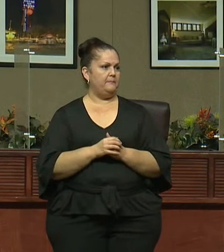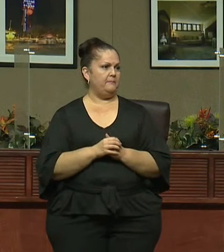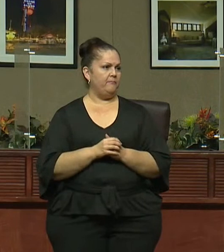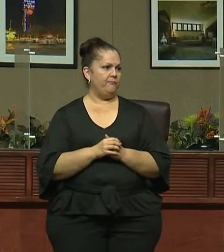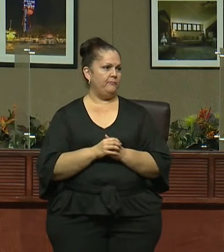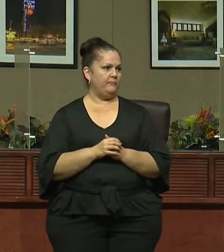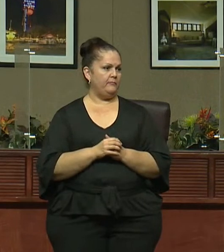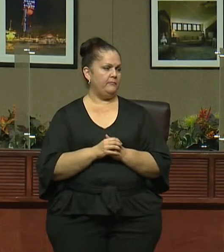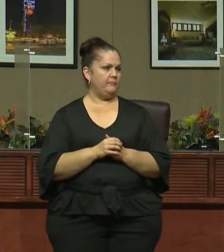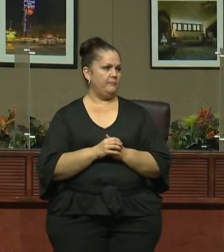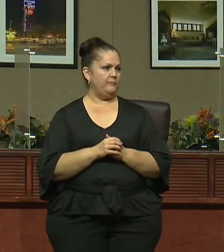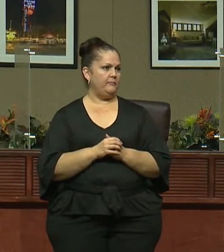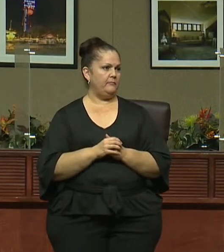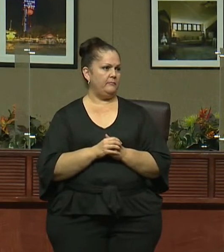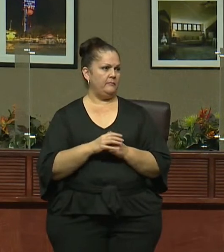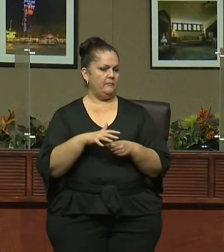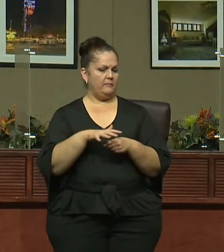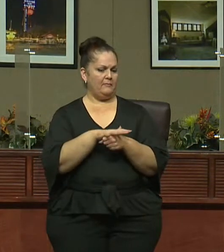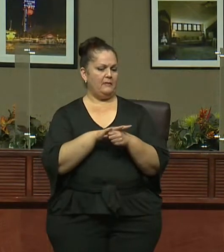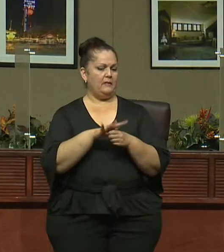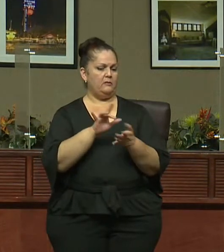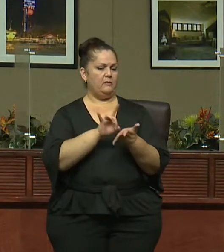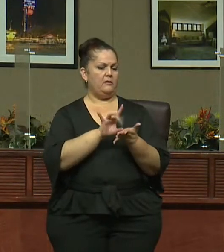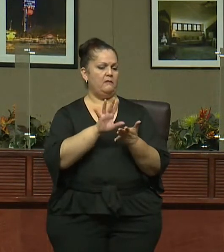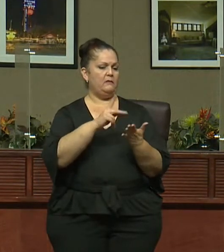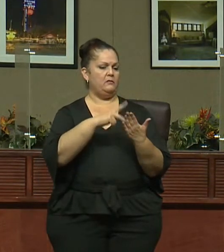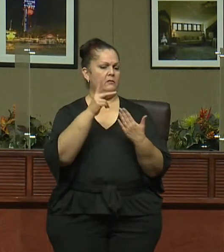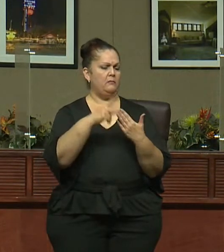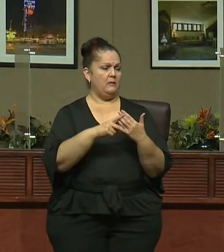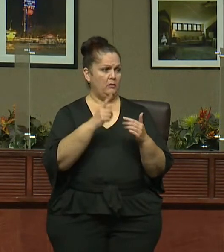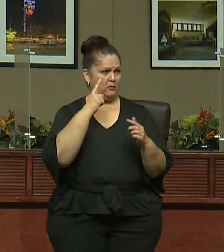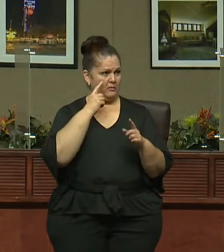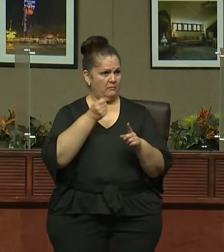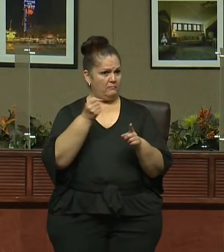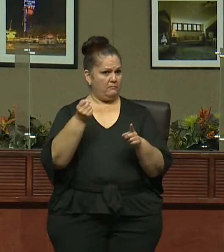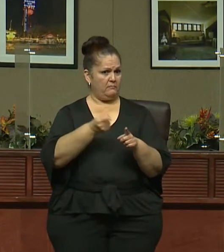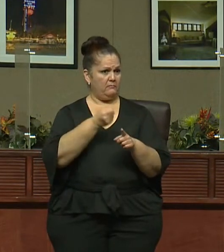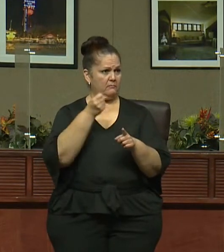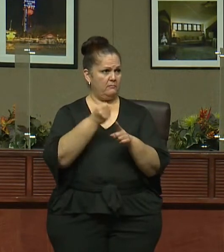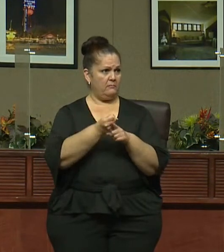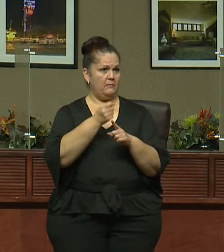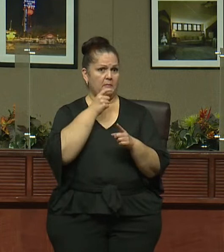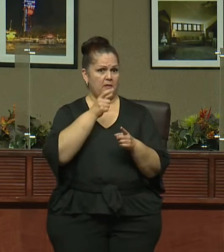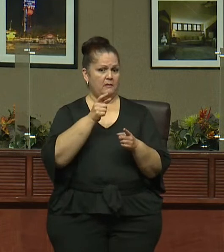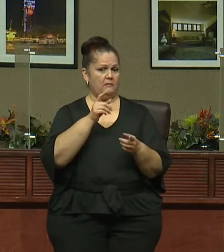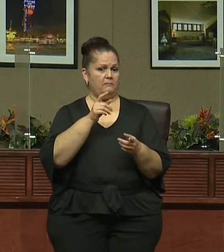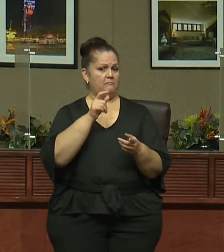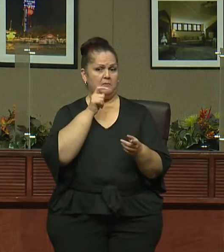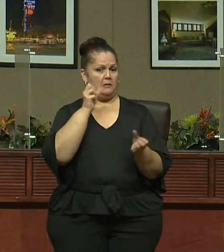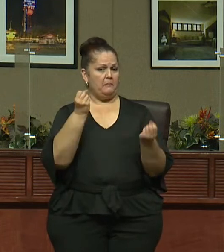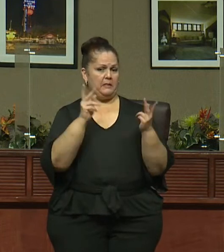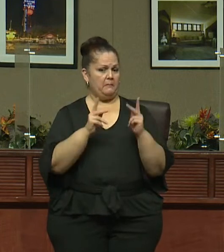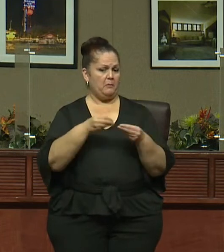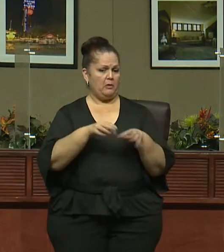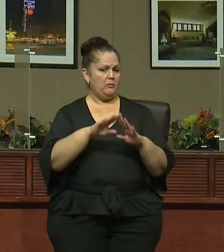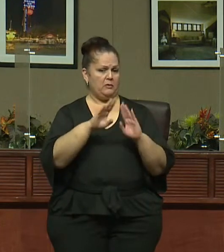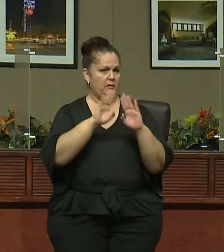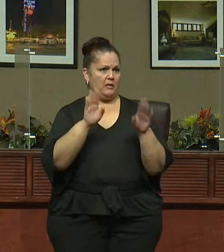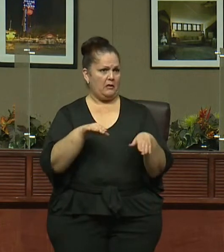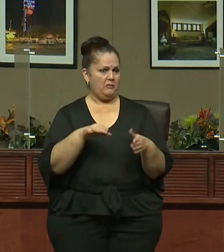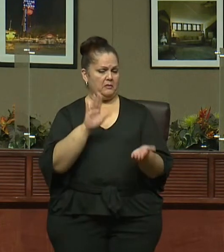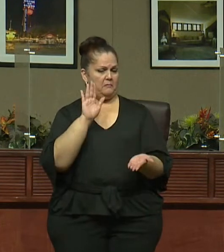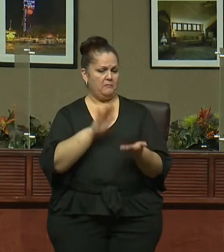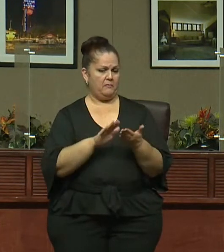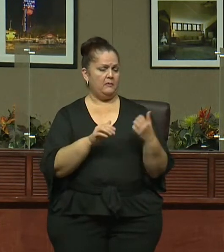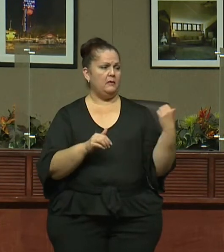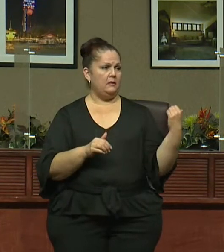of an effect do you think the county's eviction diversion program is having on the lower number of evictions in recent weeks? Thank you. I